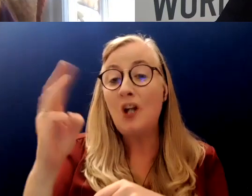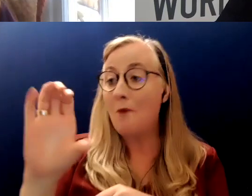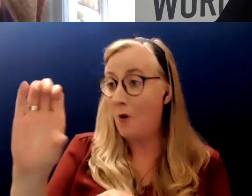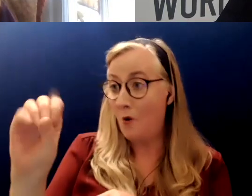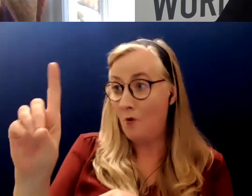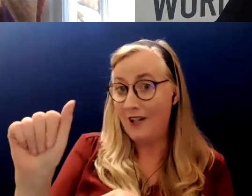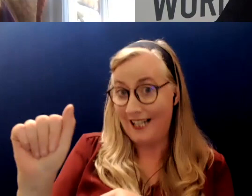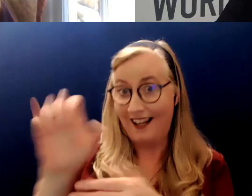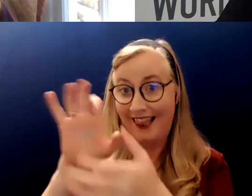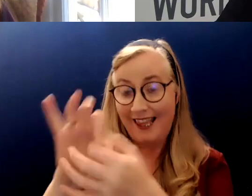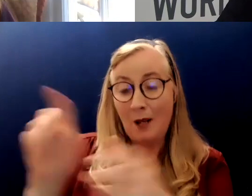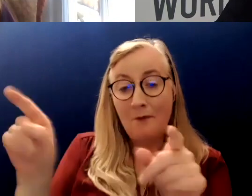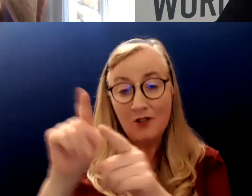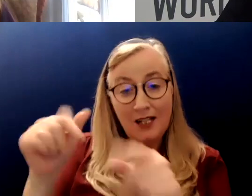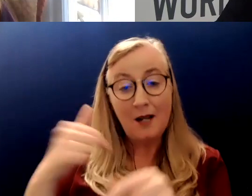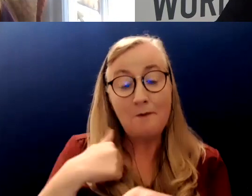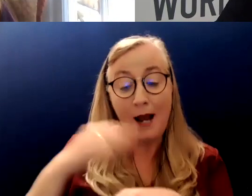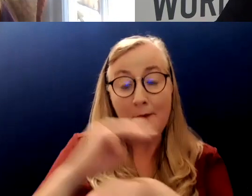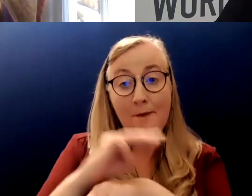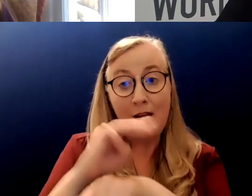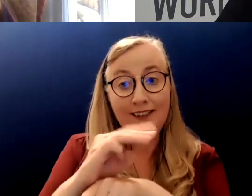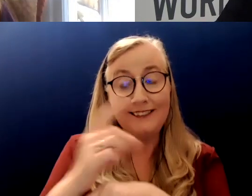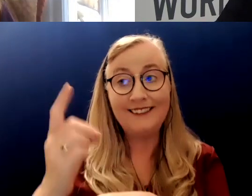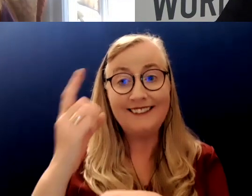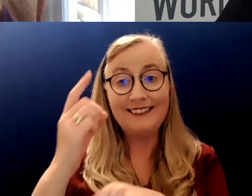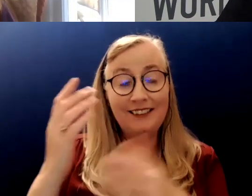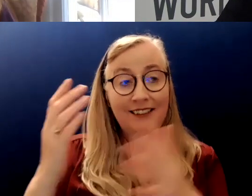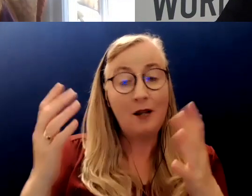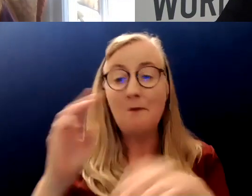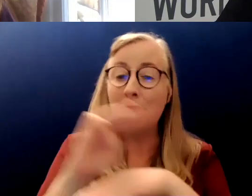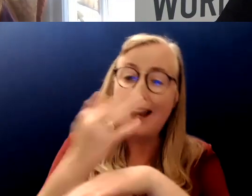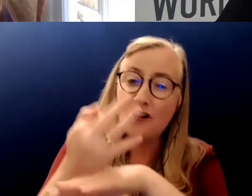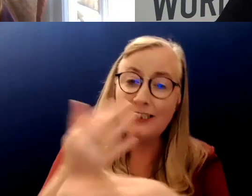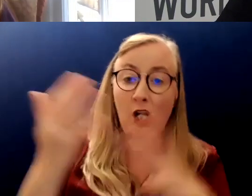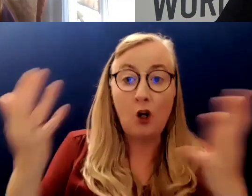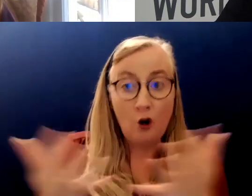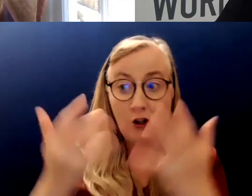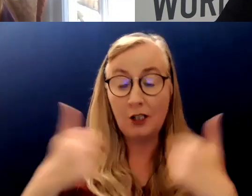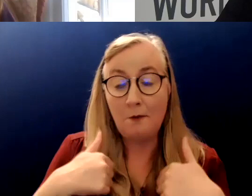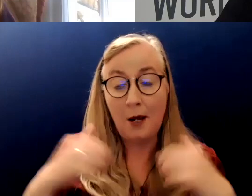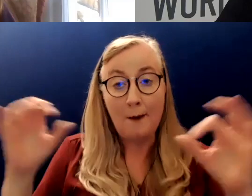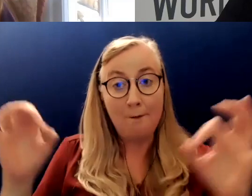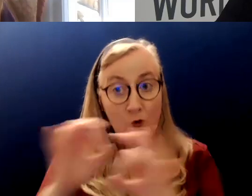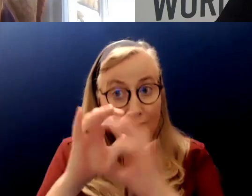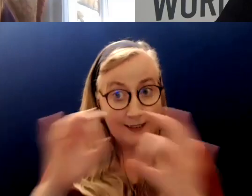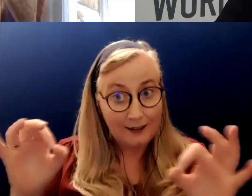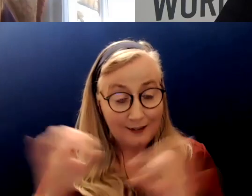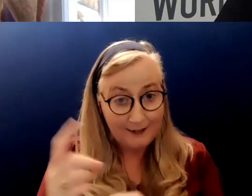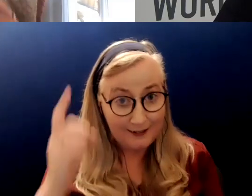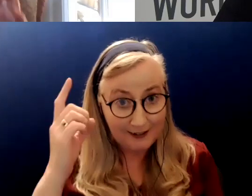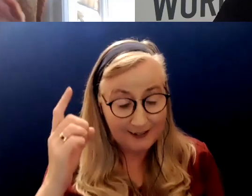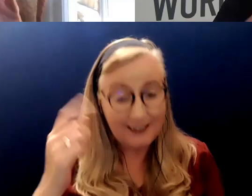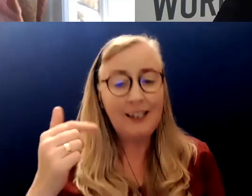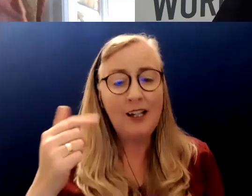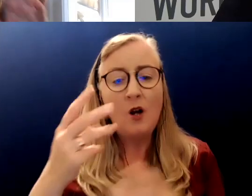term. My parents encouraged my musical background. And when